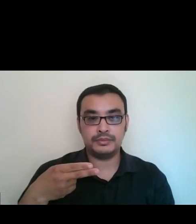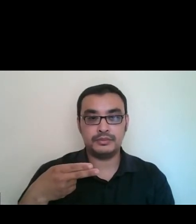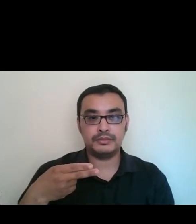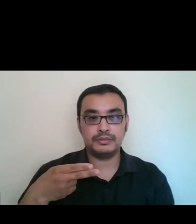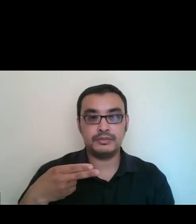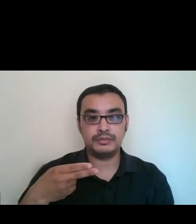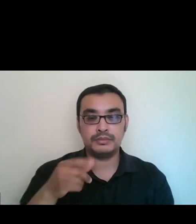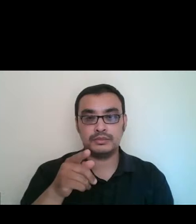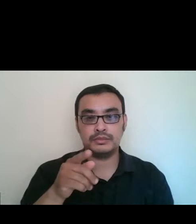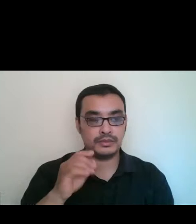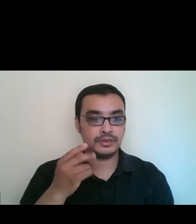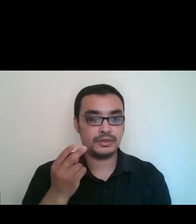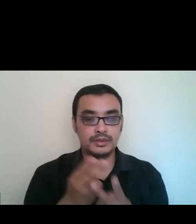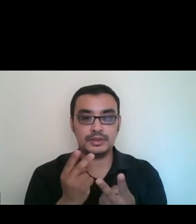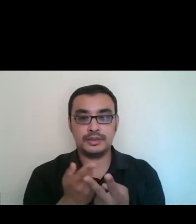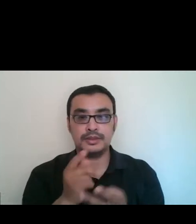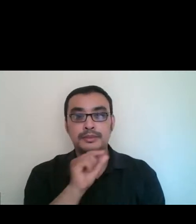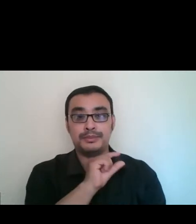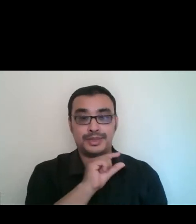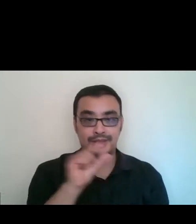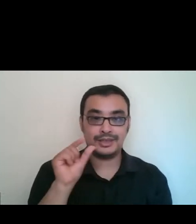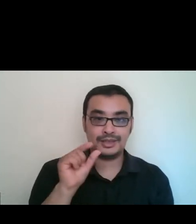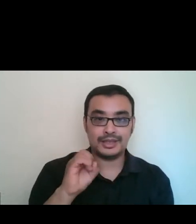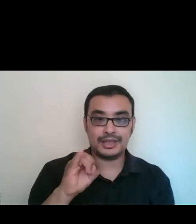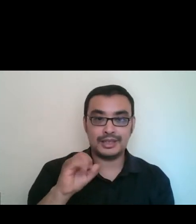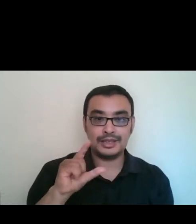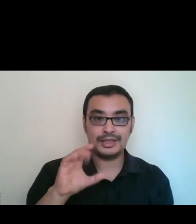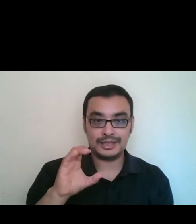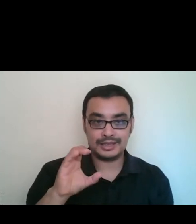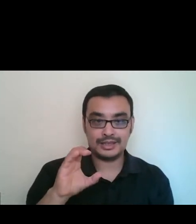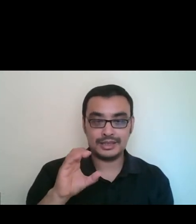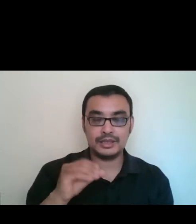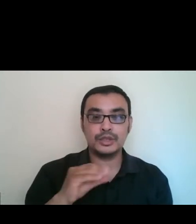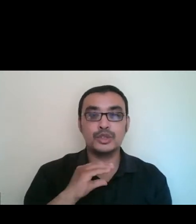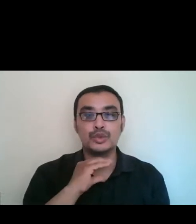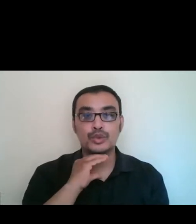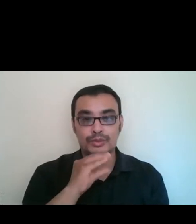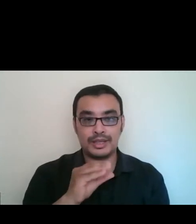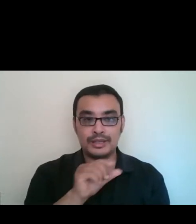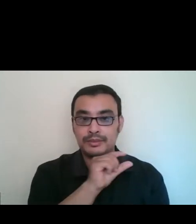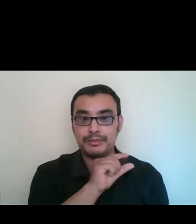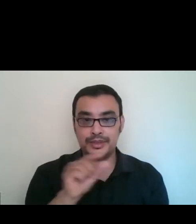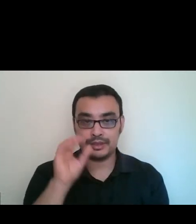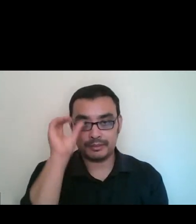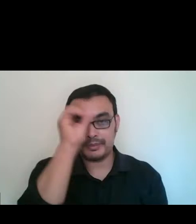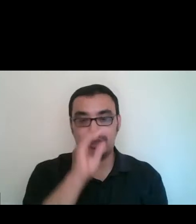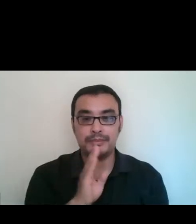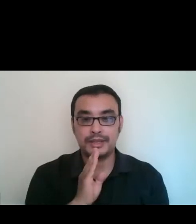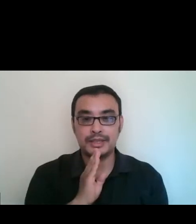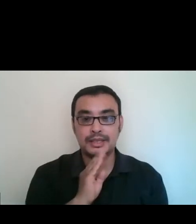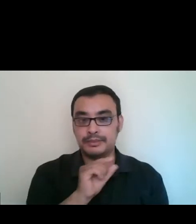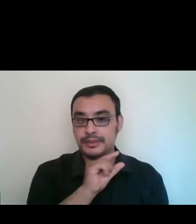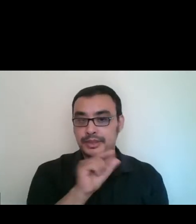the definition of the ILC for youth, but still I have a question. So